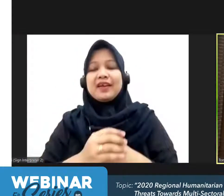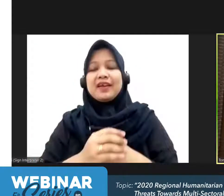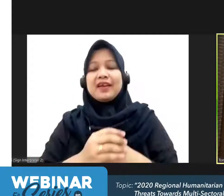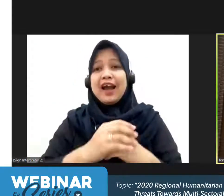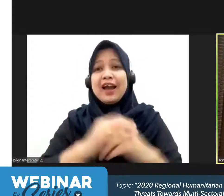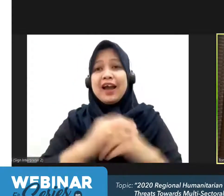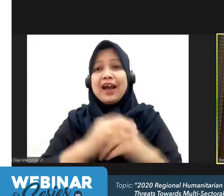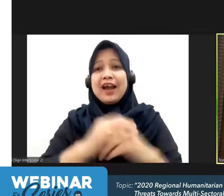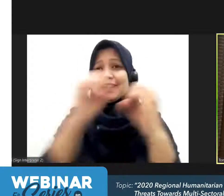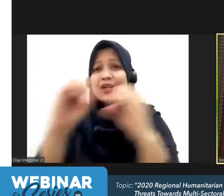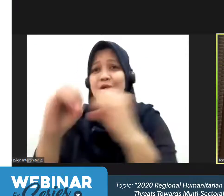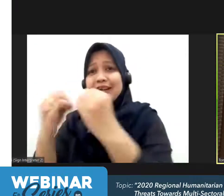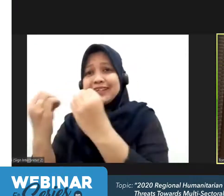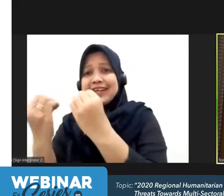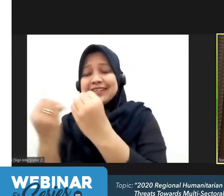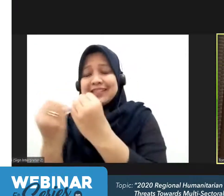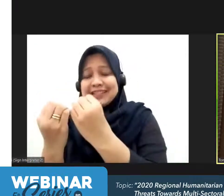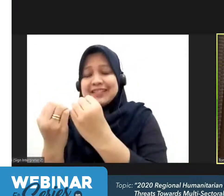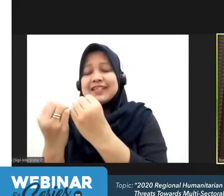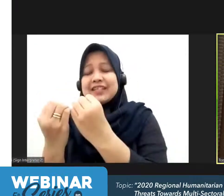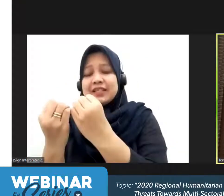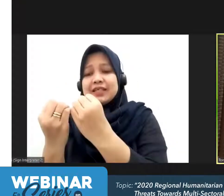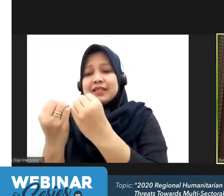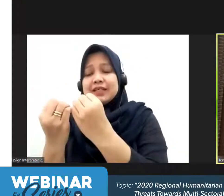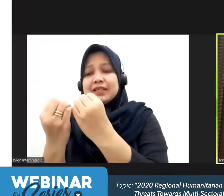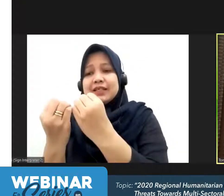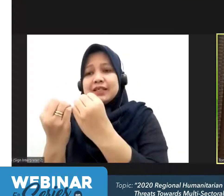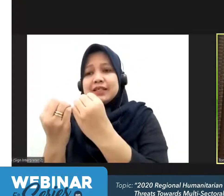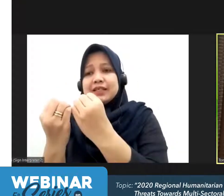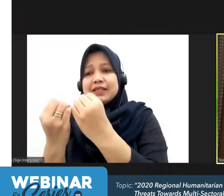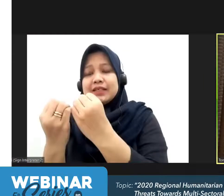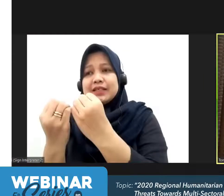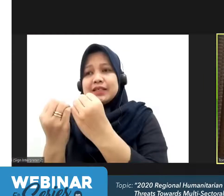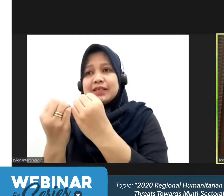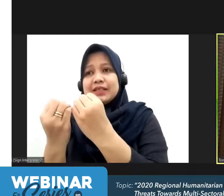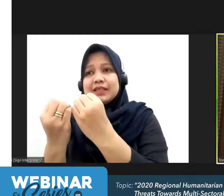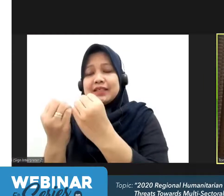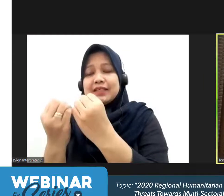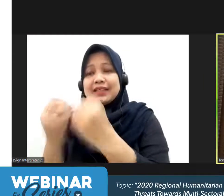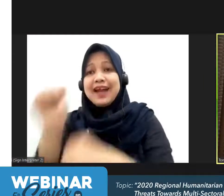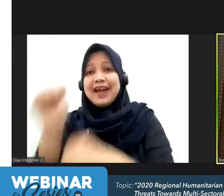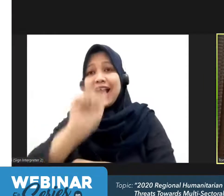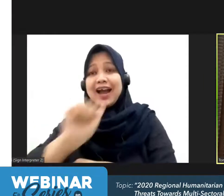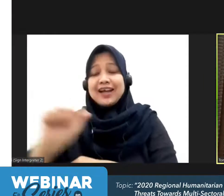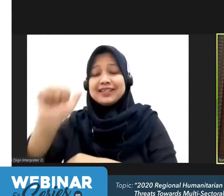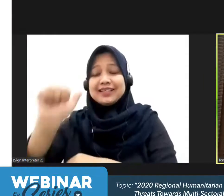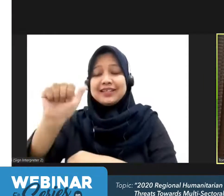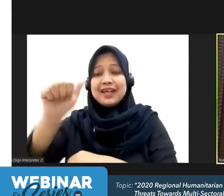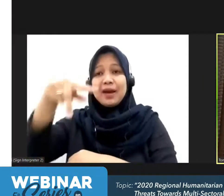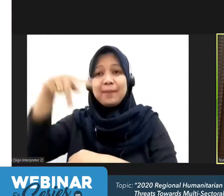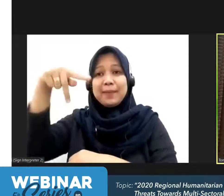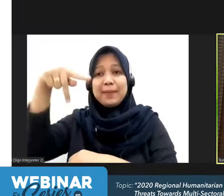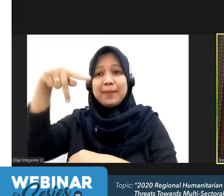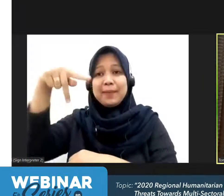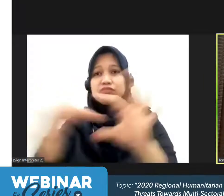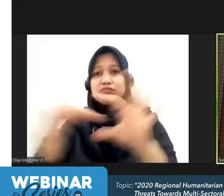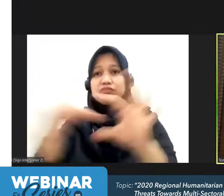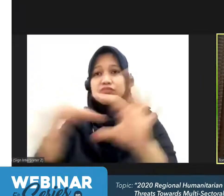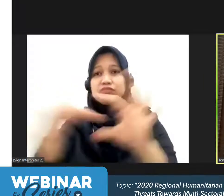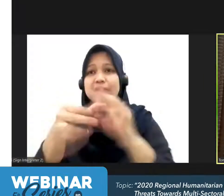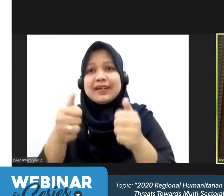organizations in what we call it in Asia Pacific. And we believe that from